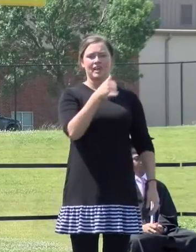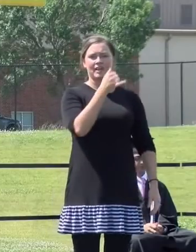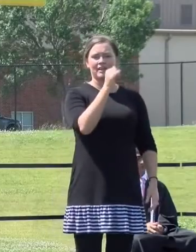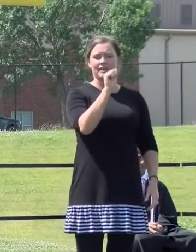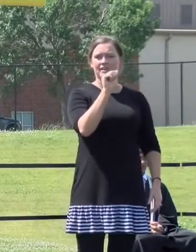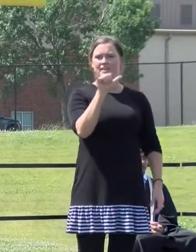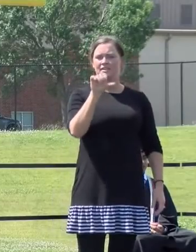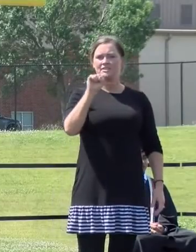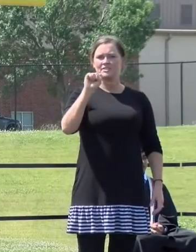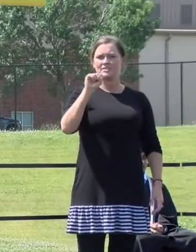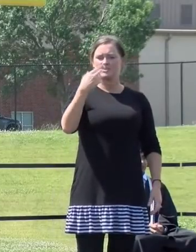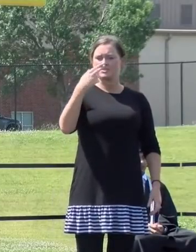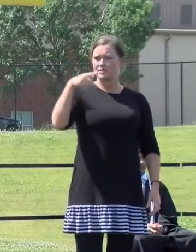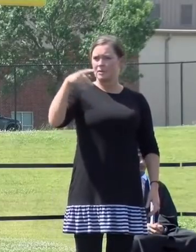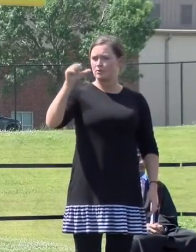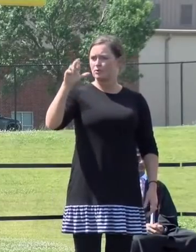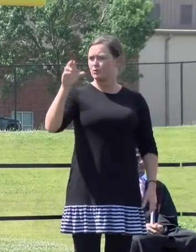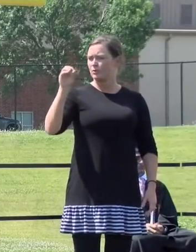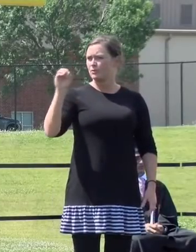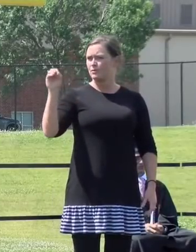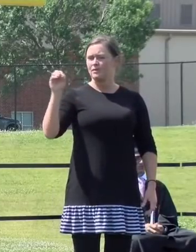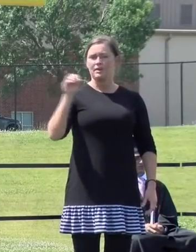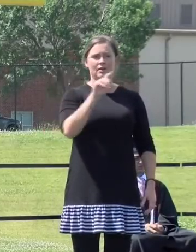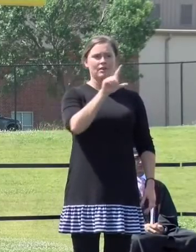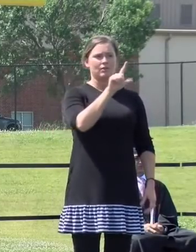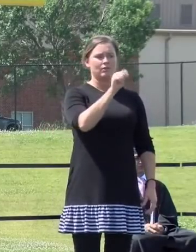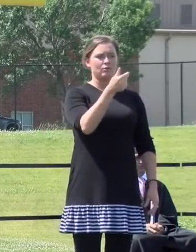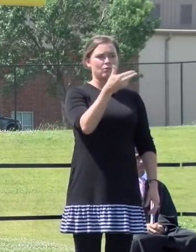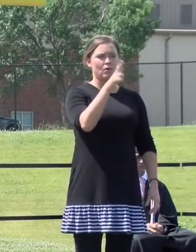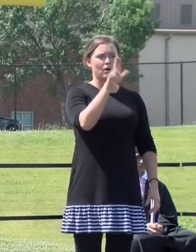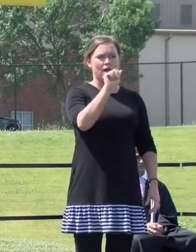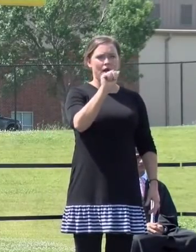Chevereau, Lauren Gilbert.